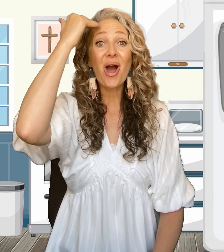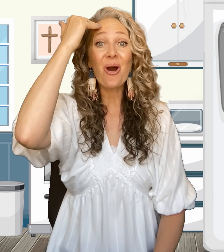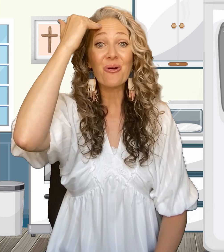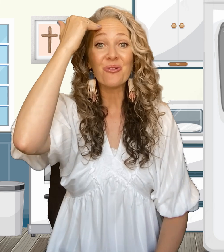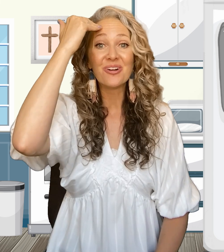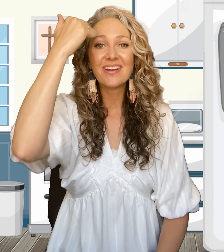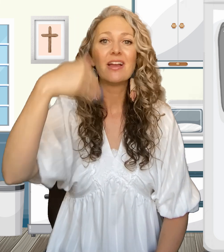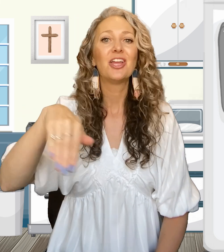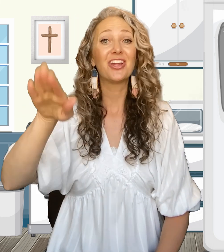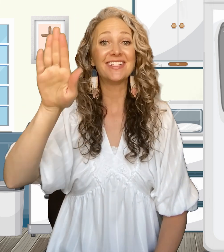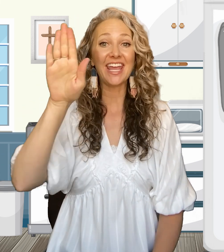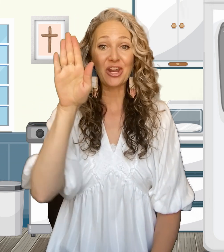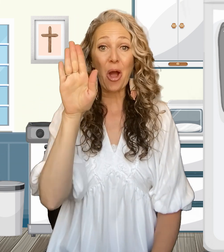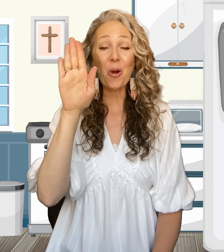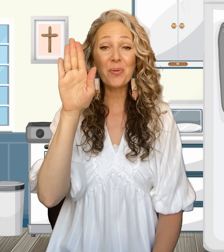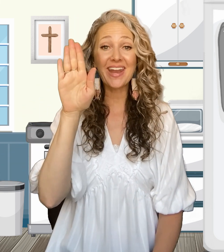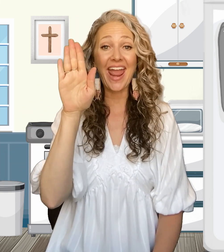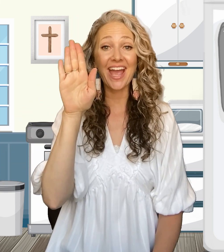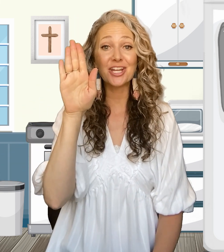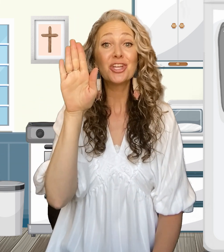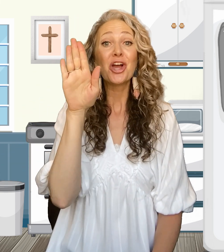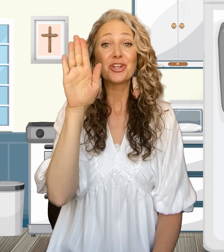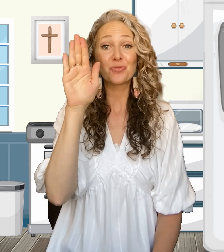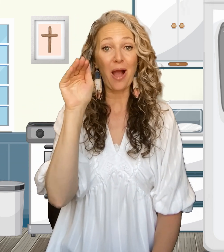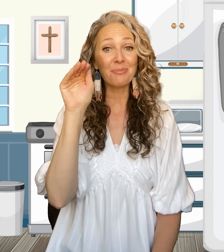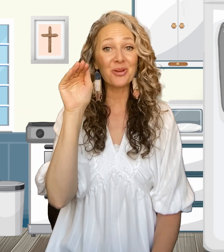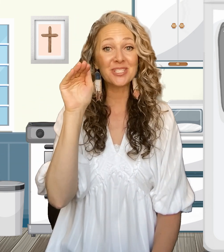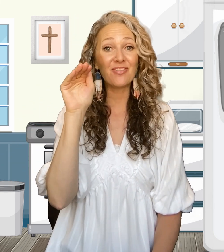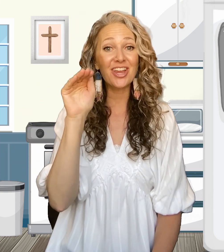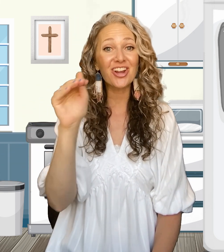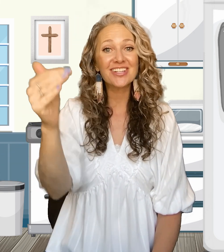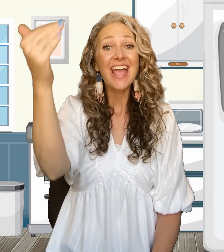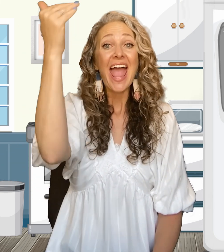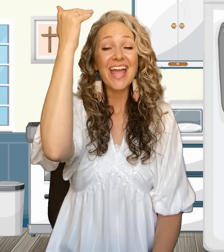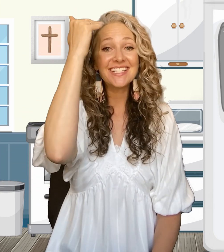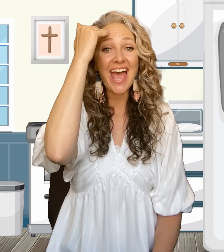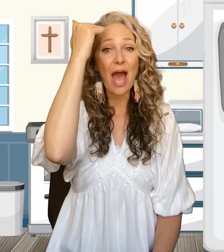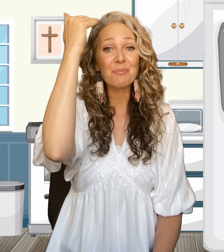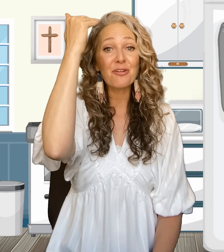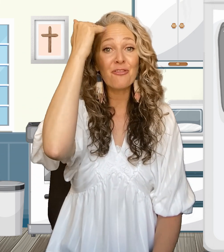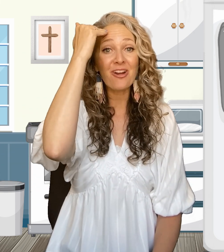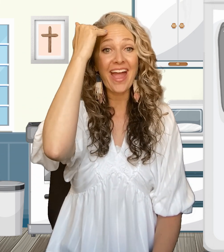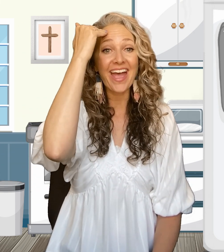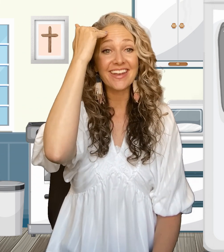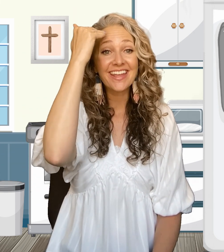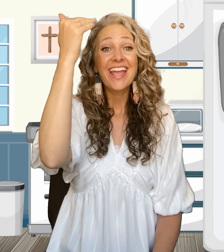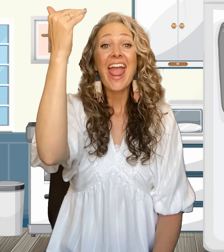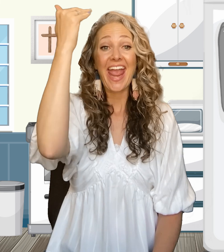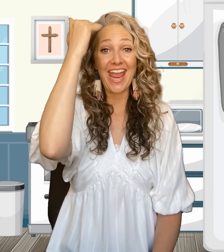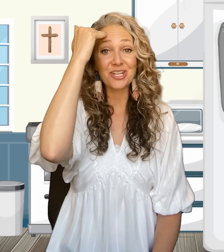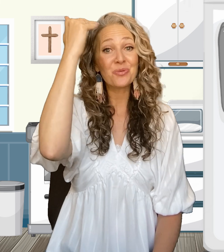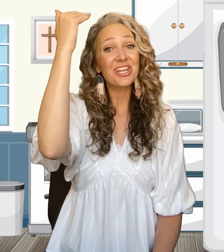No. You're going to take an open hand, drop those fingers, and tap your forehead. And we